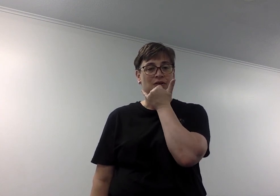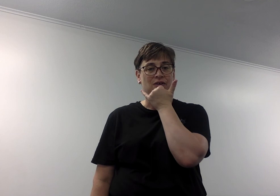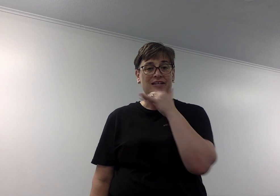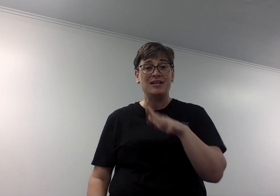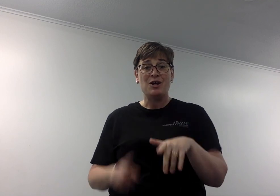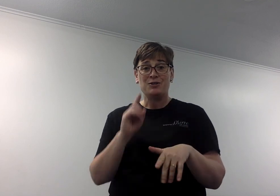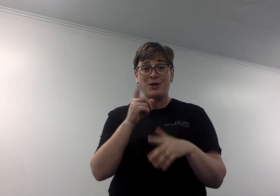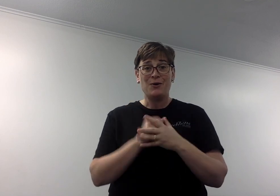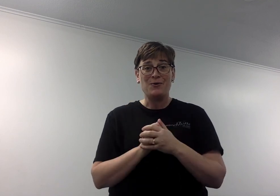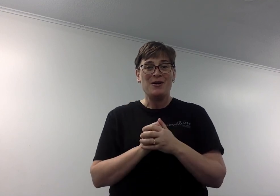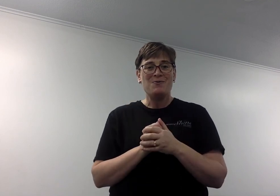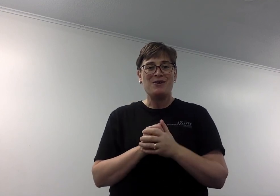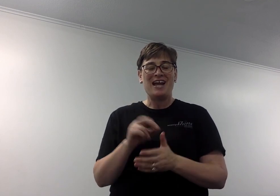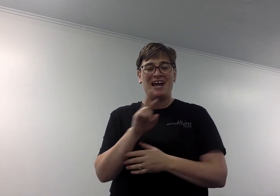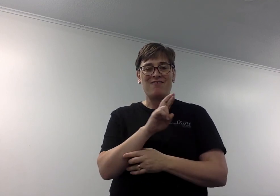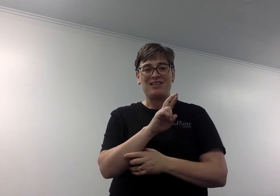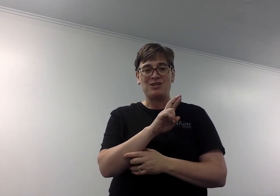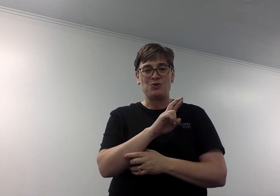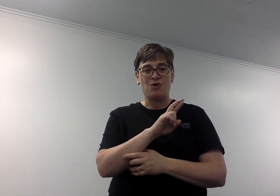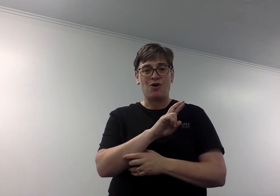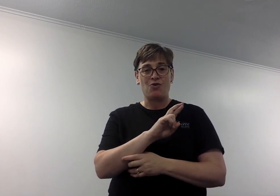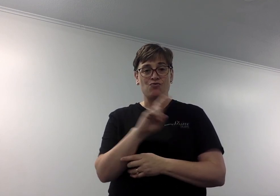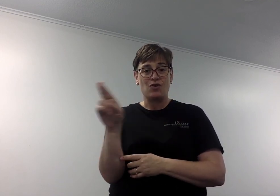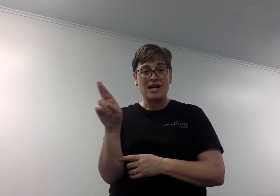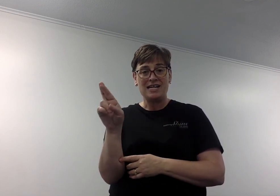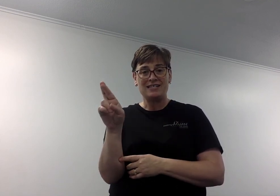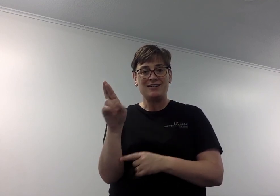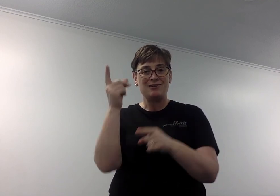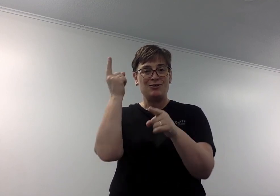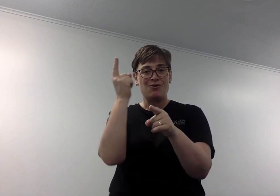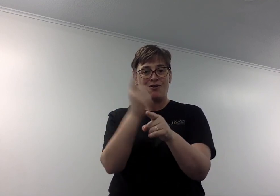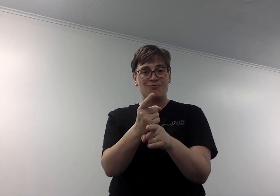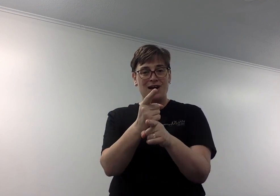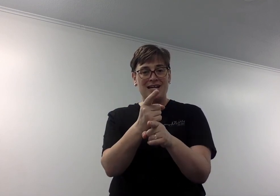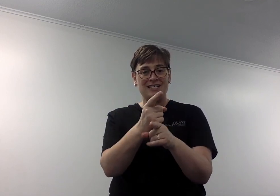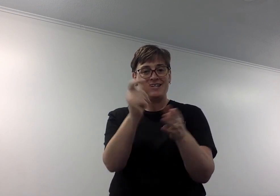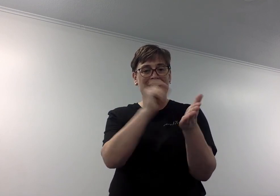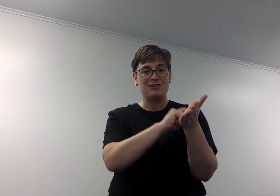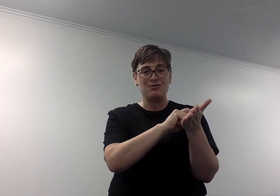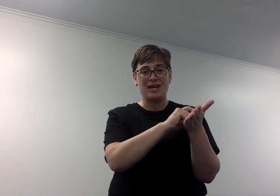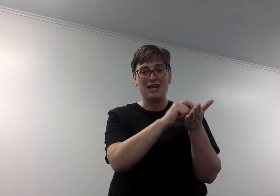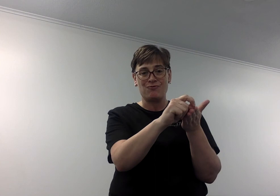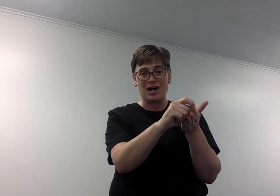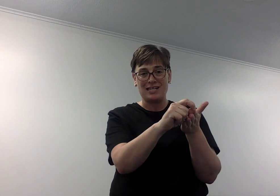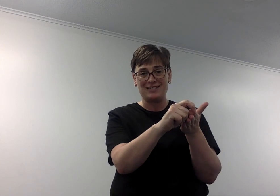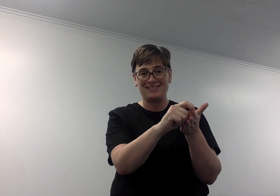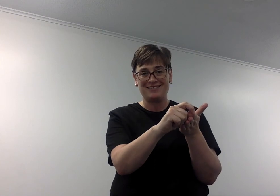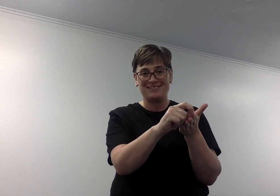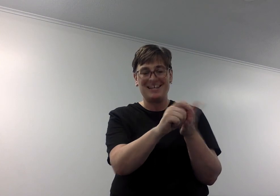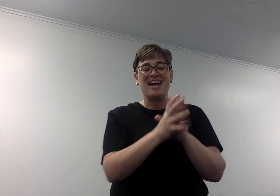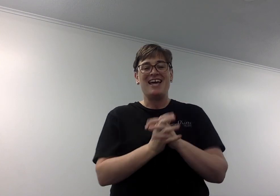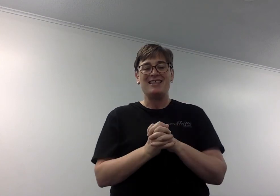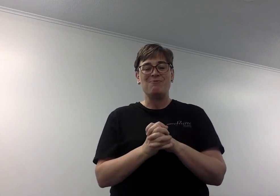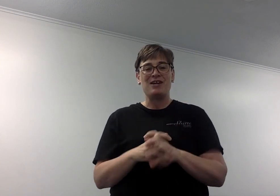regret. So we have that you are right, and you can write. And then we